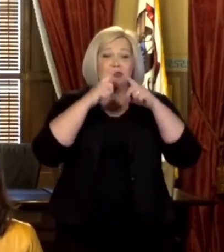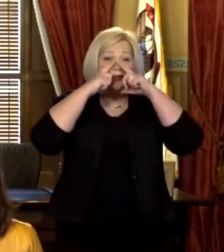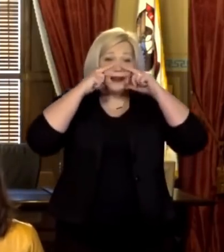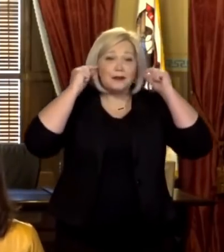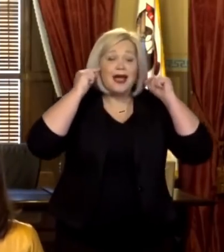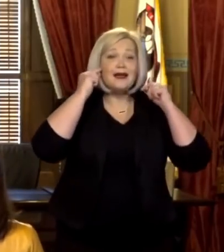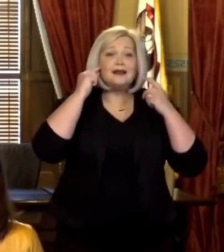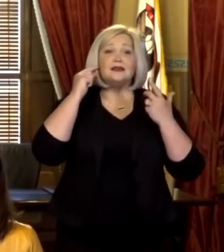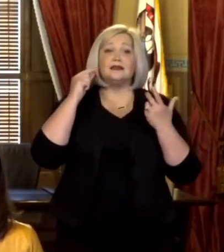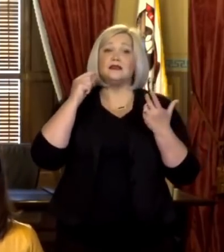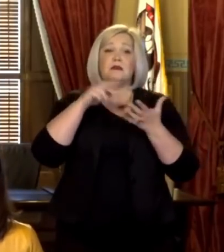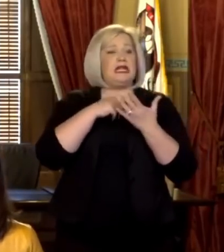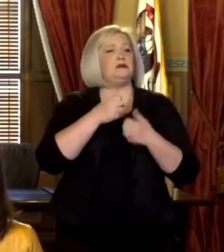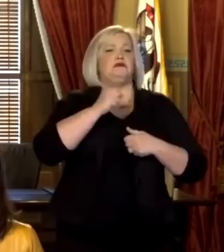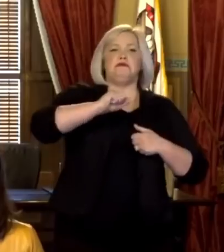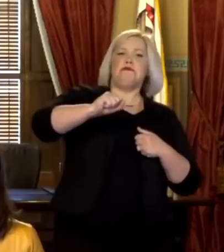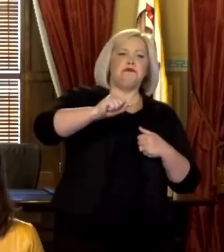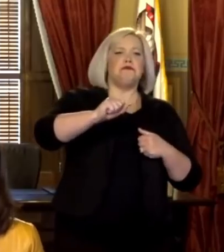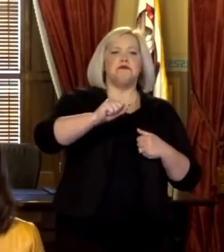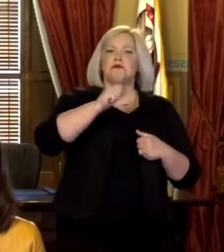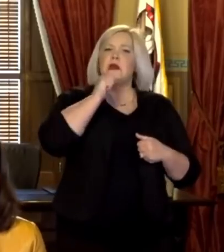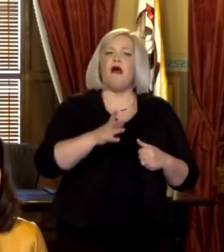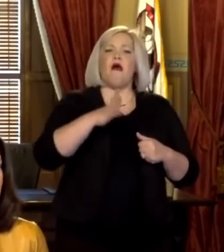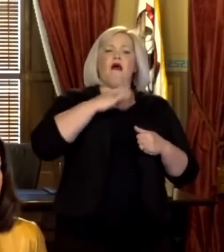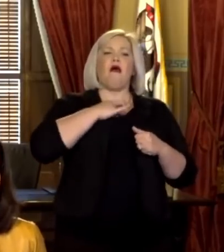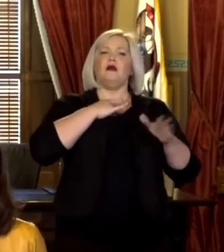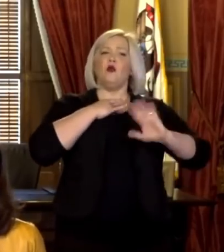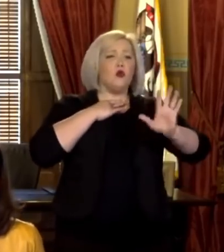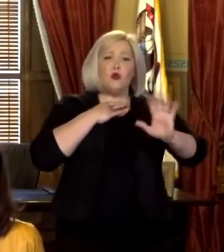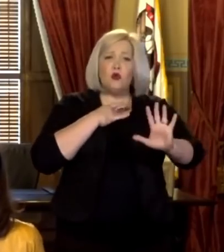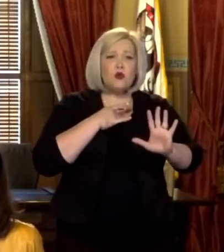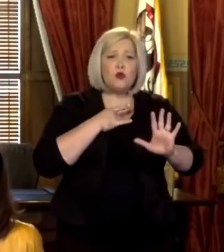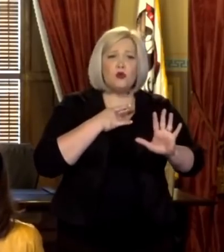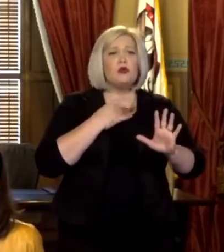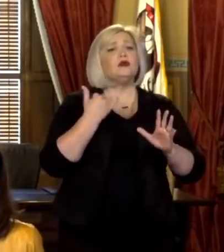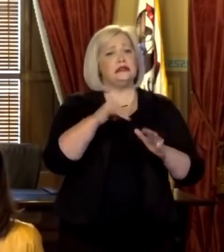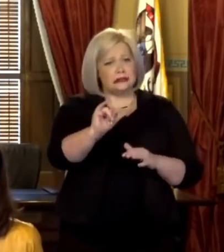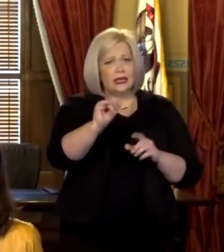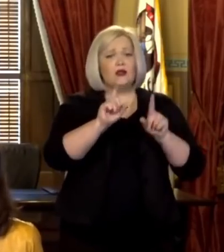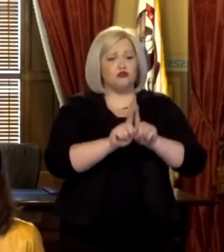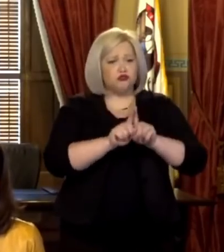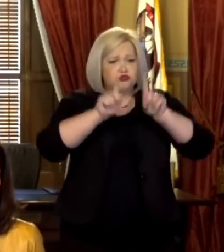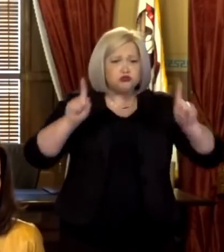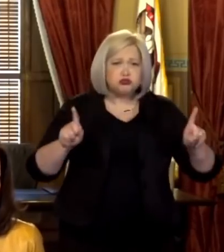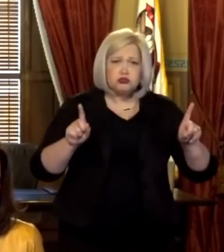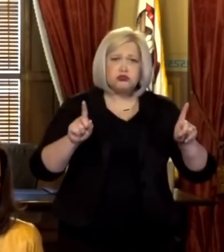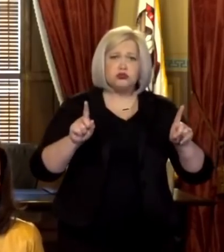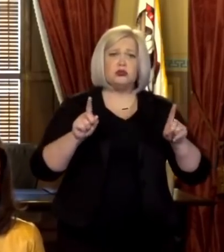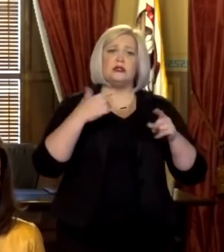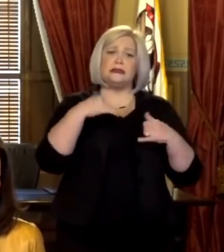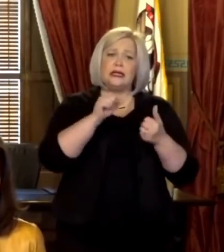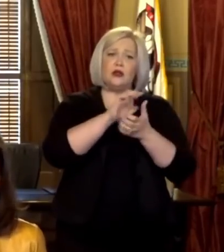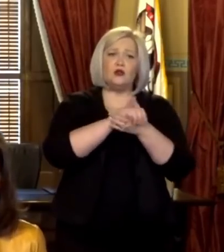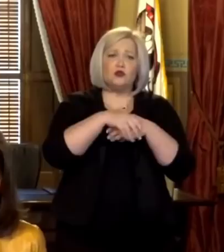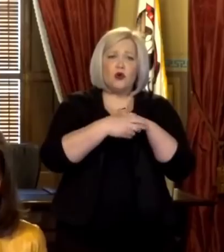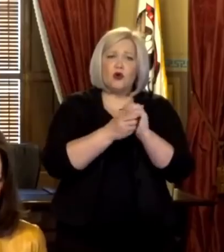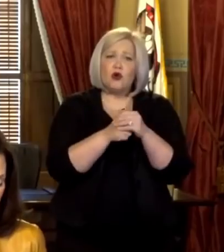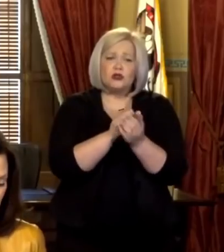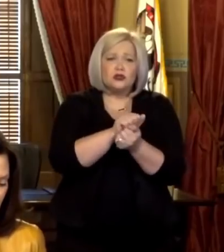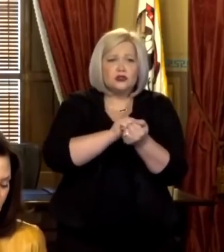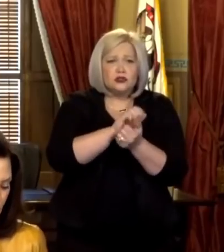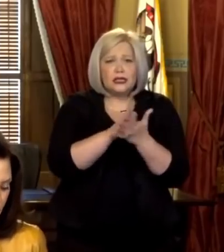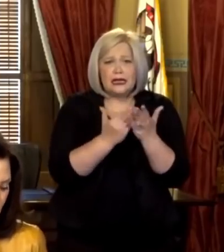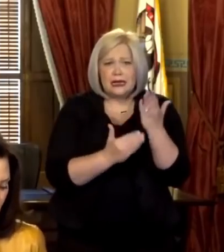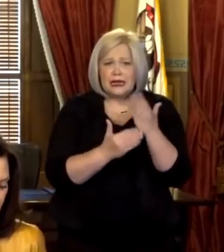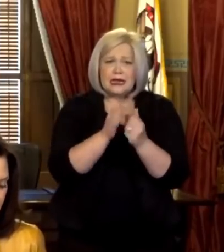to observe all of the other CDC guidelines. You still need to stay 6 feet away from people when you're out in public, washing your hands, coughing into or sneezing